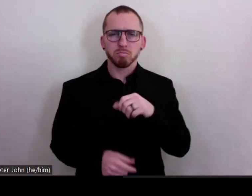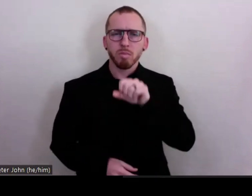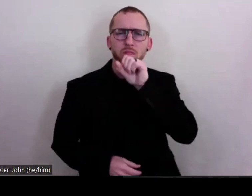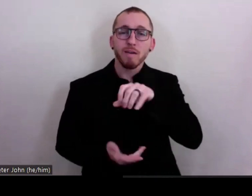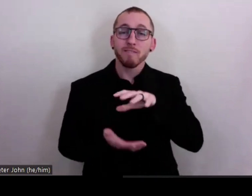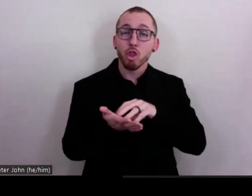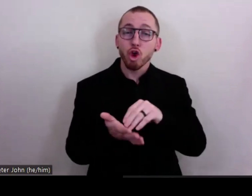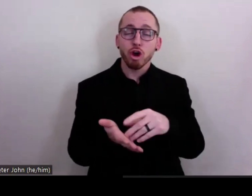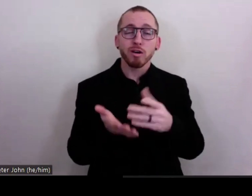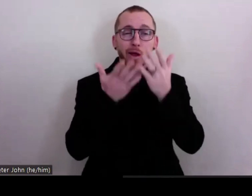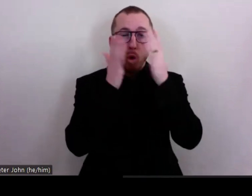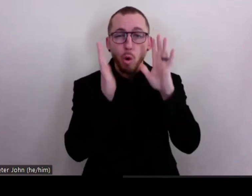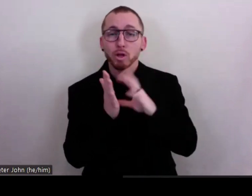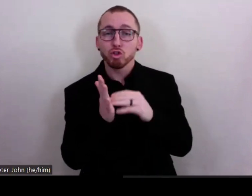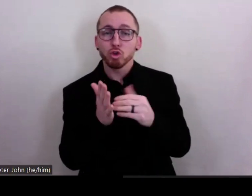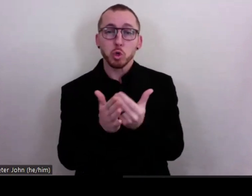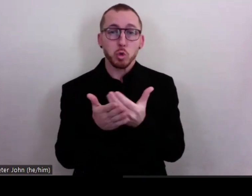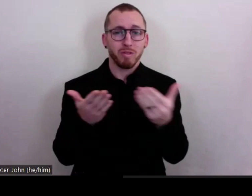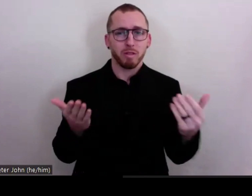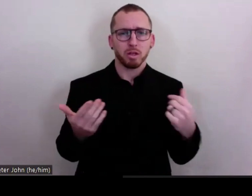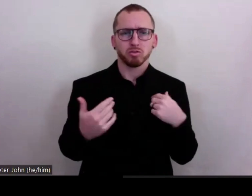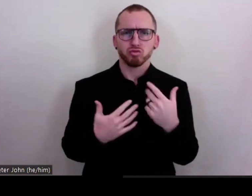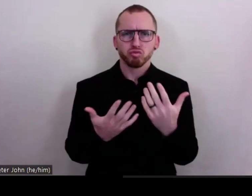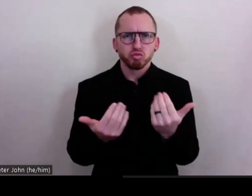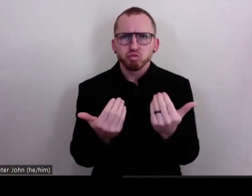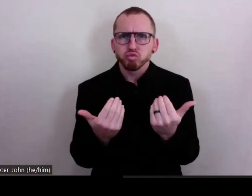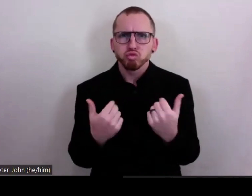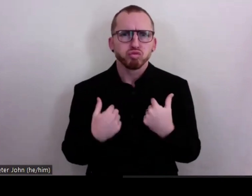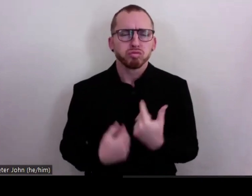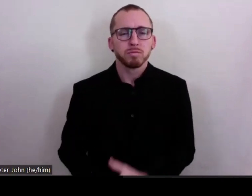new things. And I